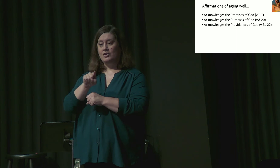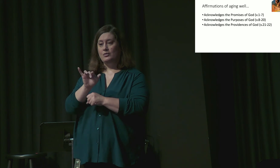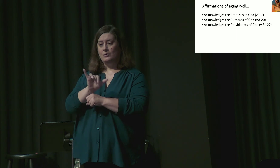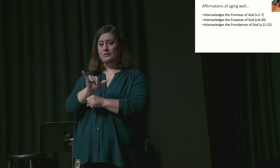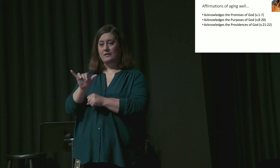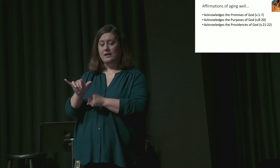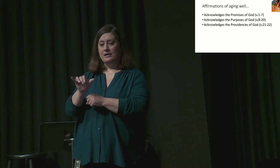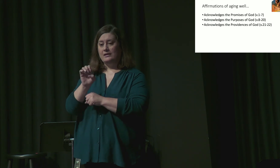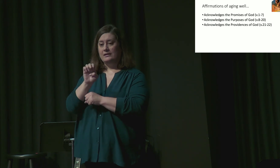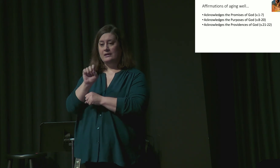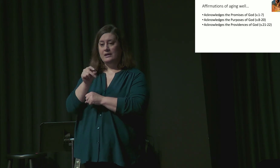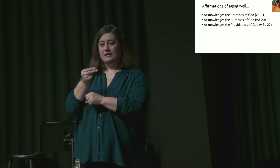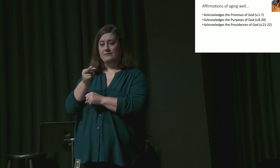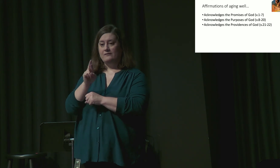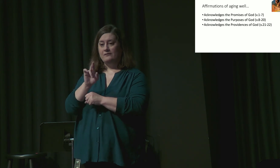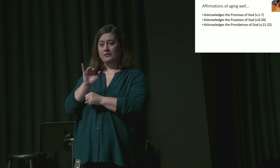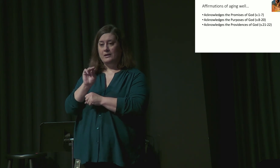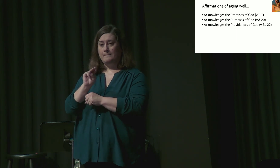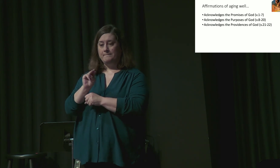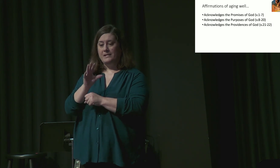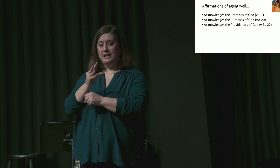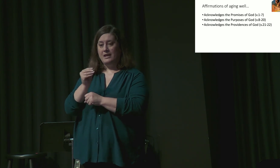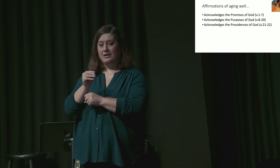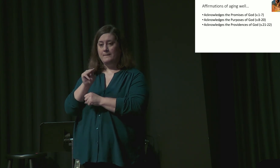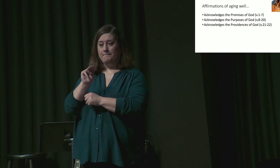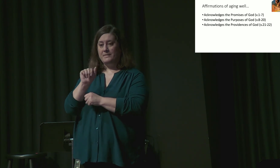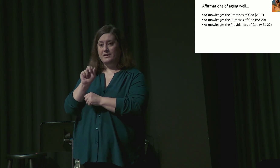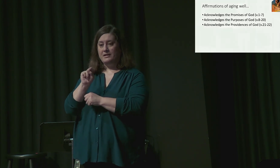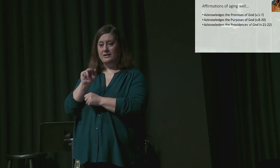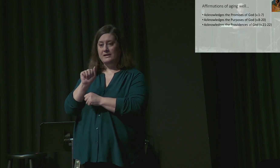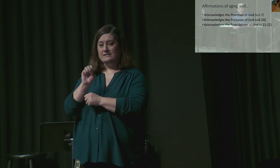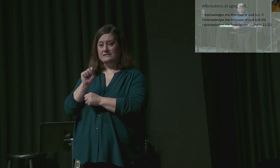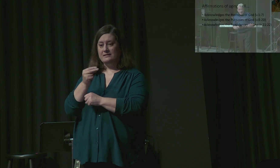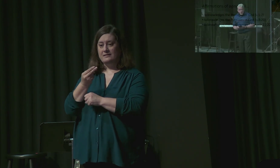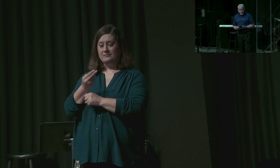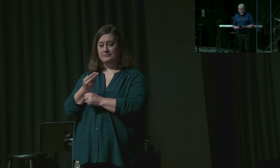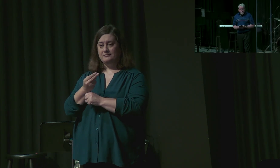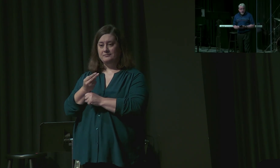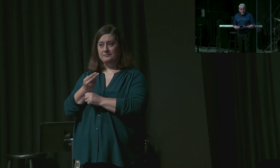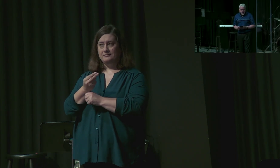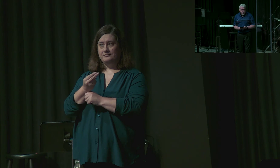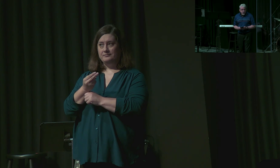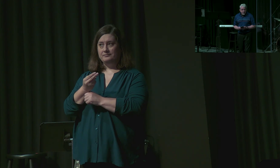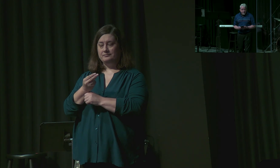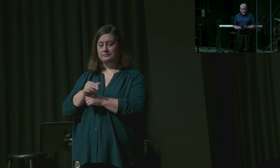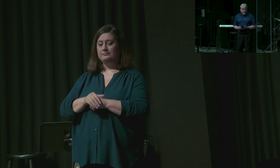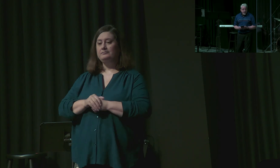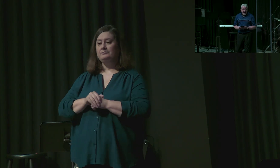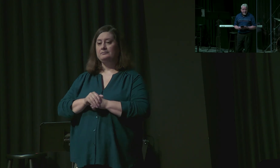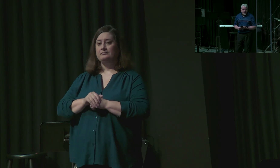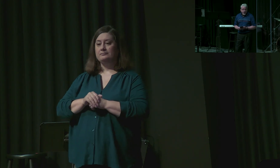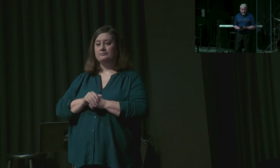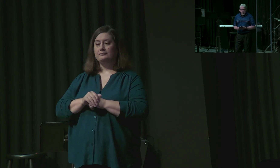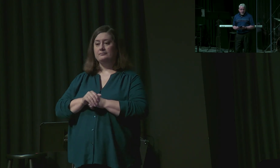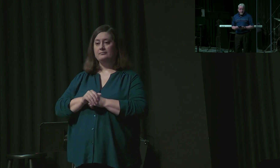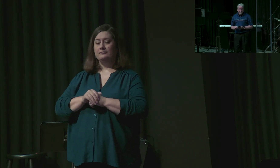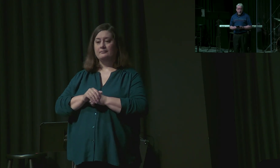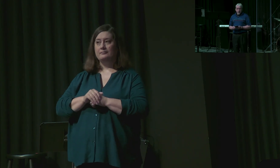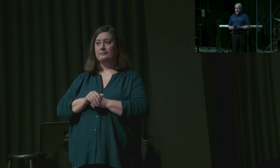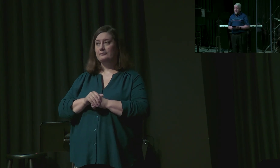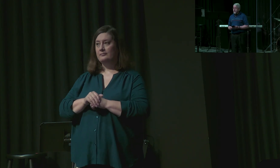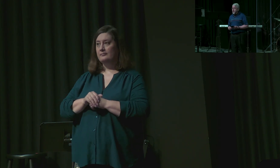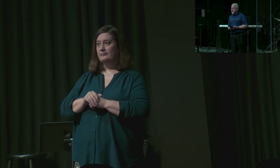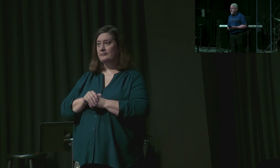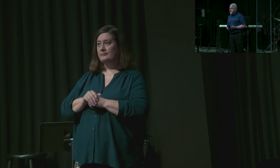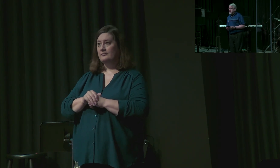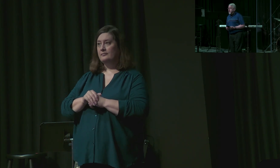God. Here, brothers and sisters, are the acknowledgments, the commitments, the affirmations